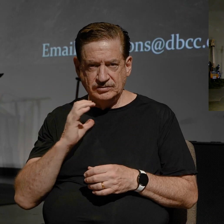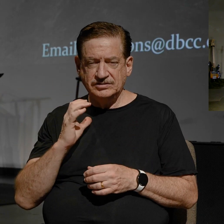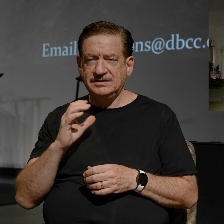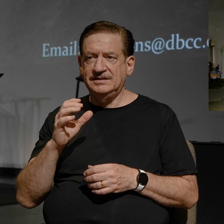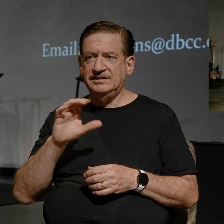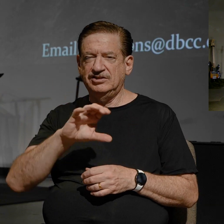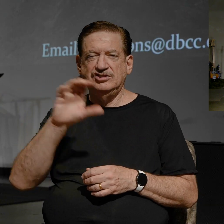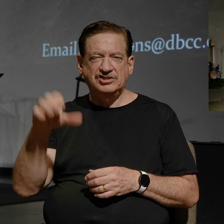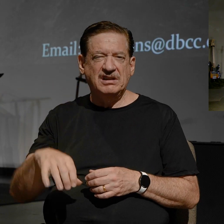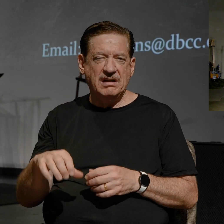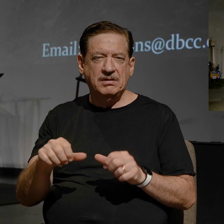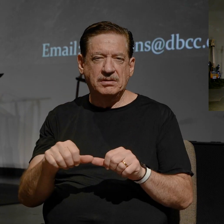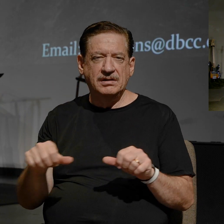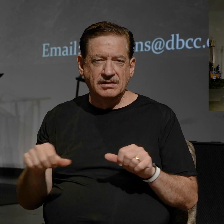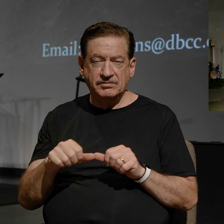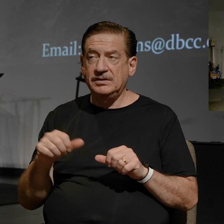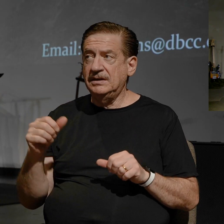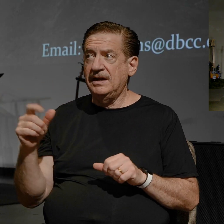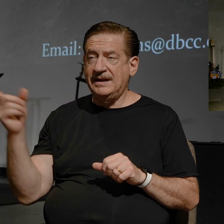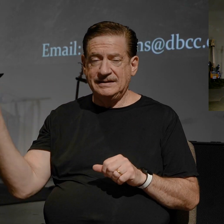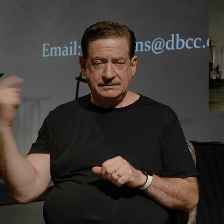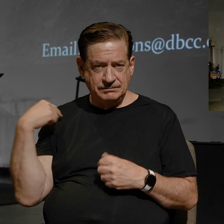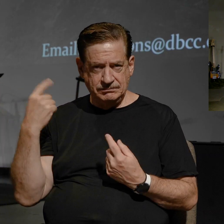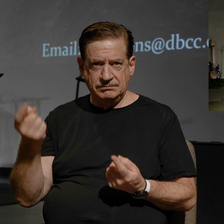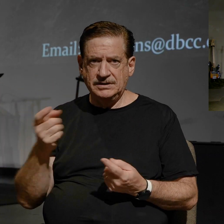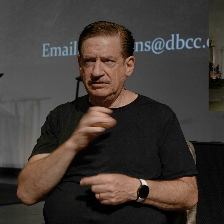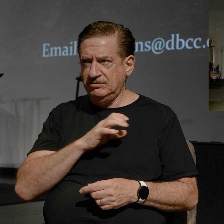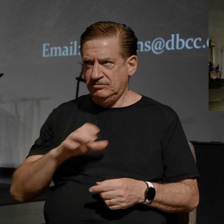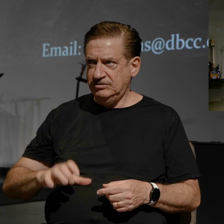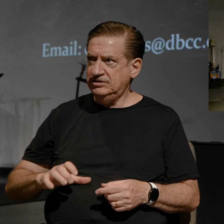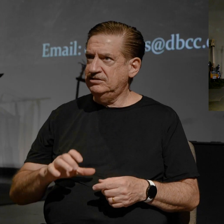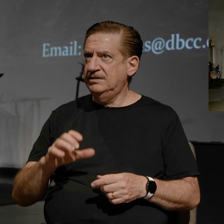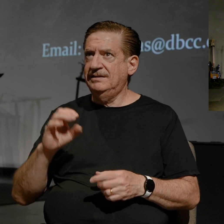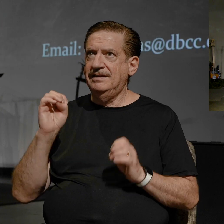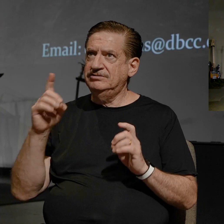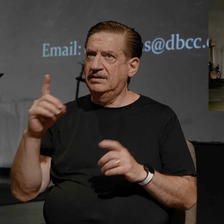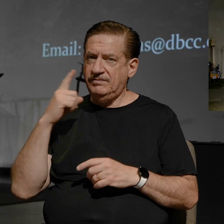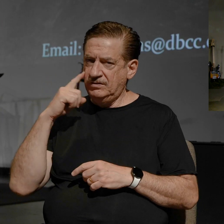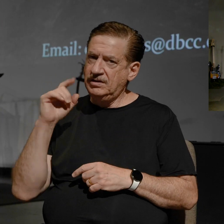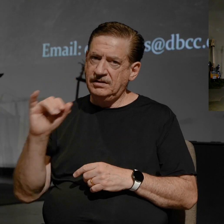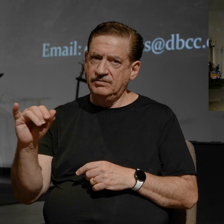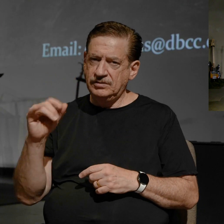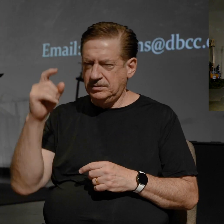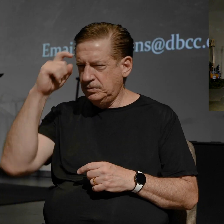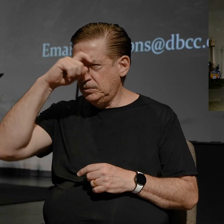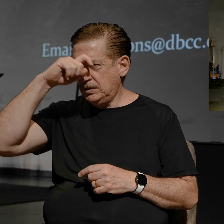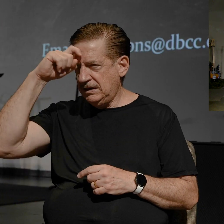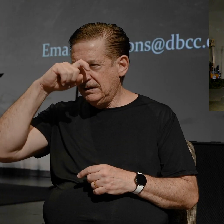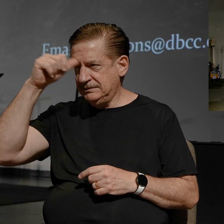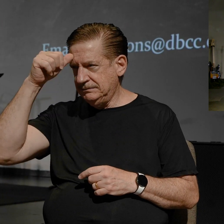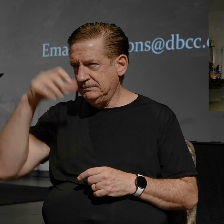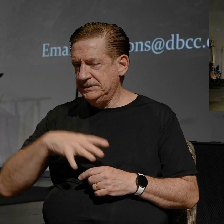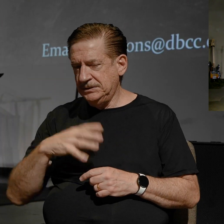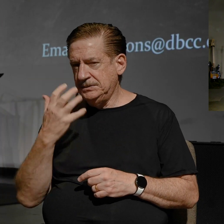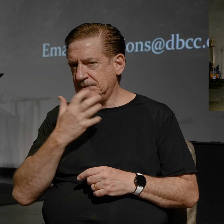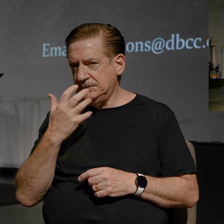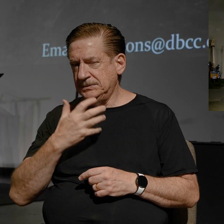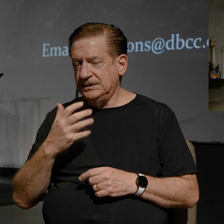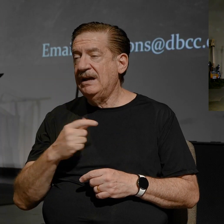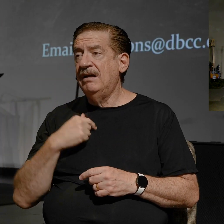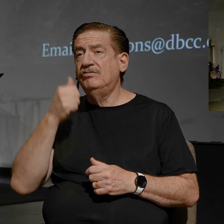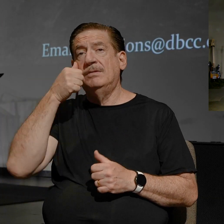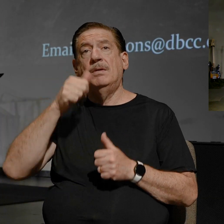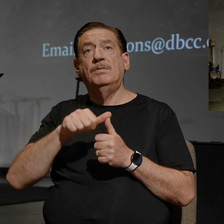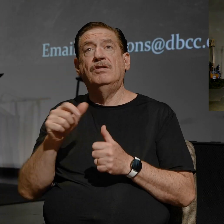Chicago area and had been in Christian education forever and was just so wise. And one of the first times I remember